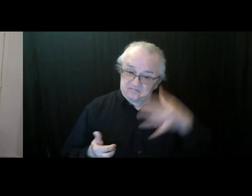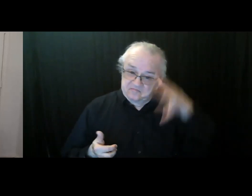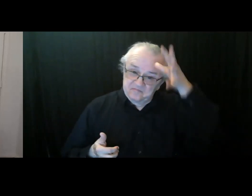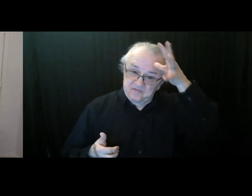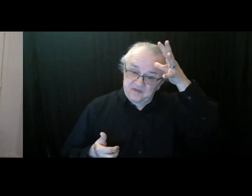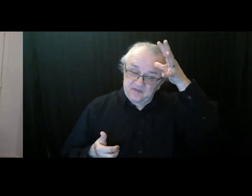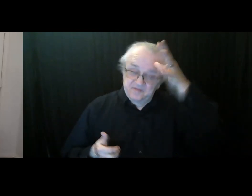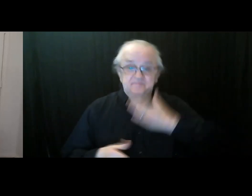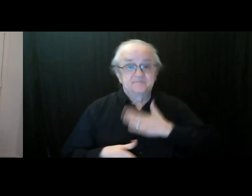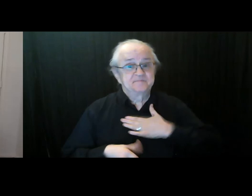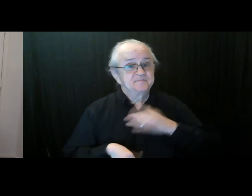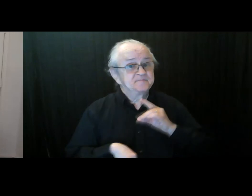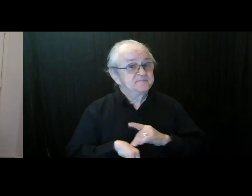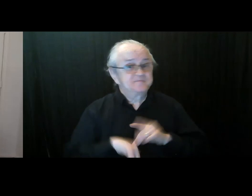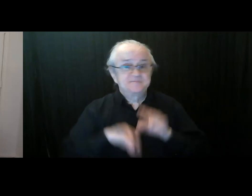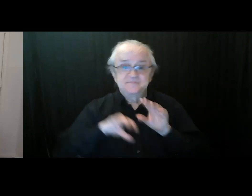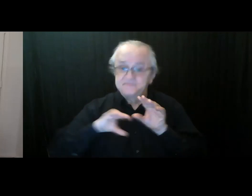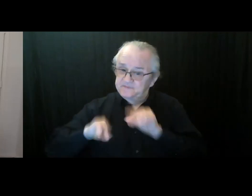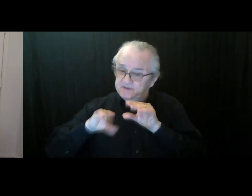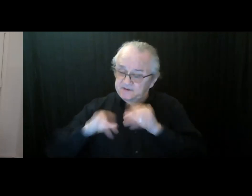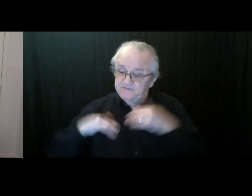my duty to teach him to fly.